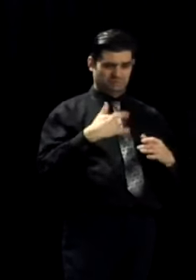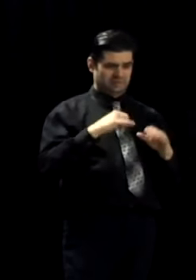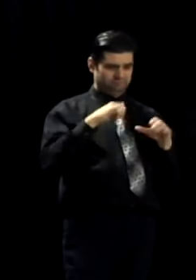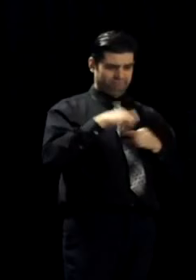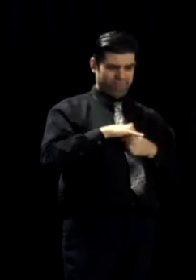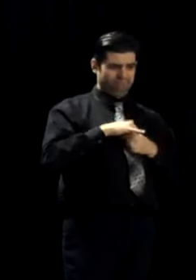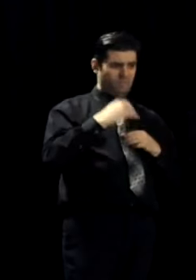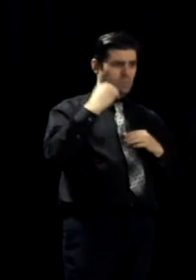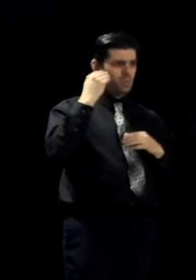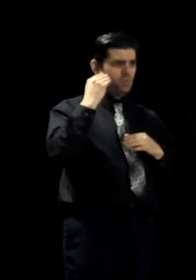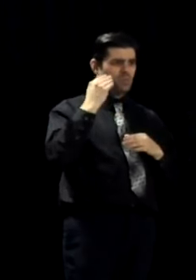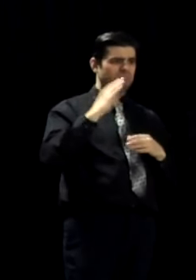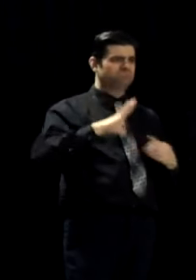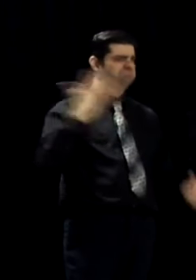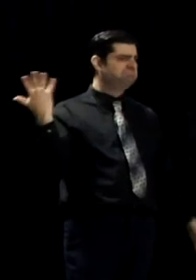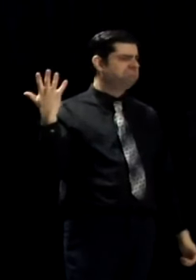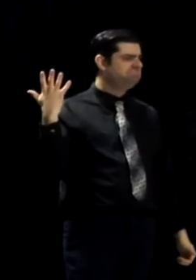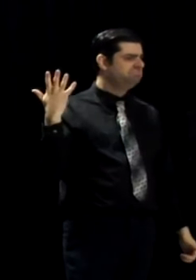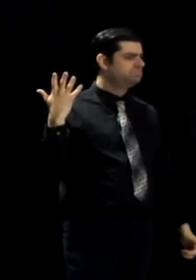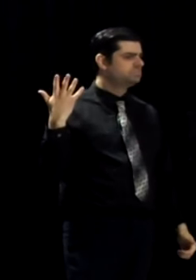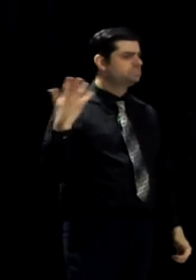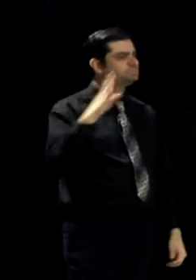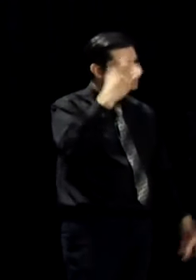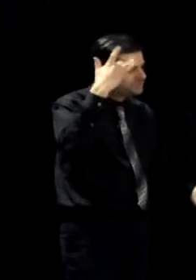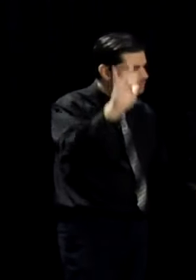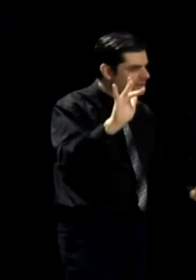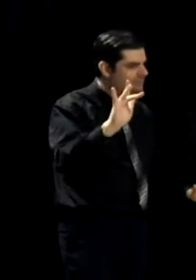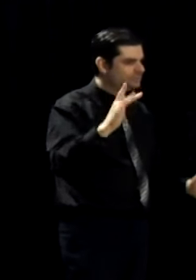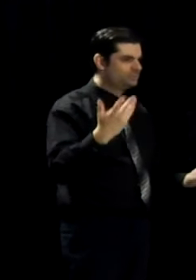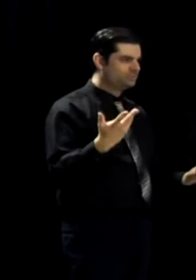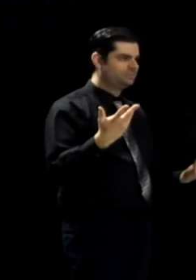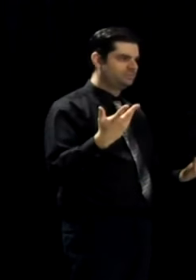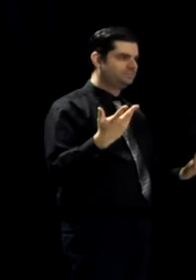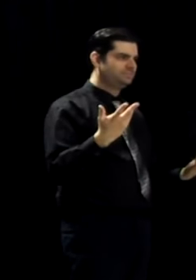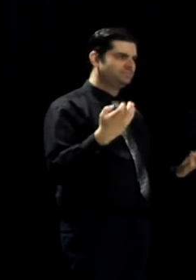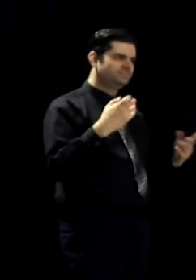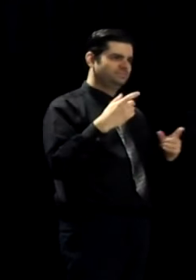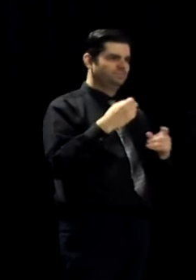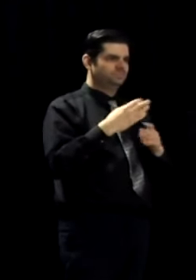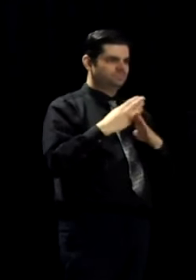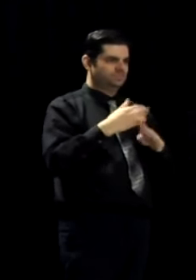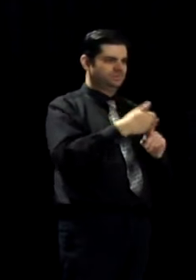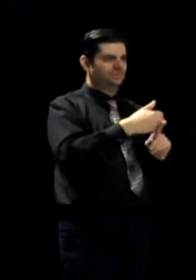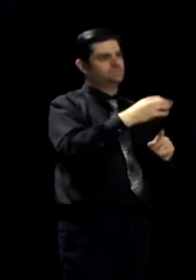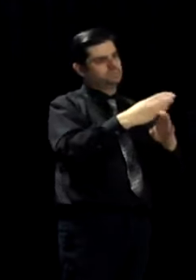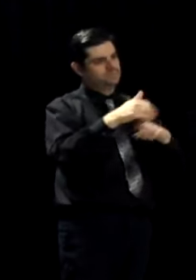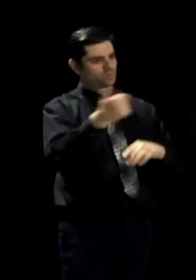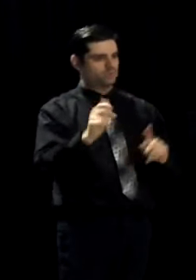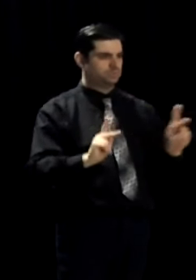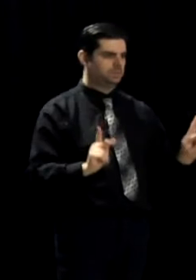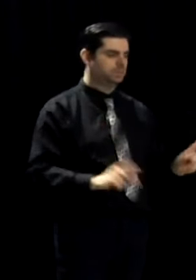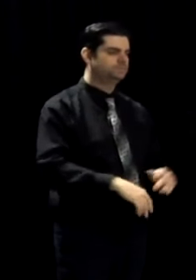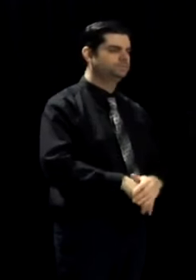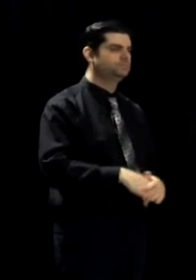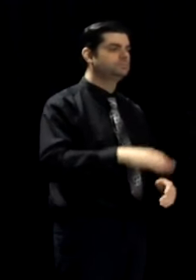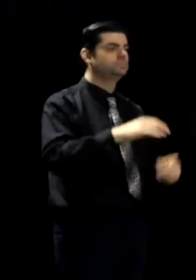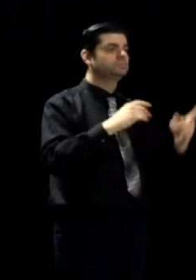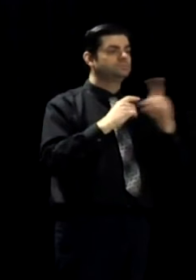out of it. Are you concerned, though, that let's say you open salons and you see the number of positive cases start to increase again, and you say